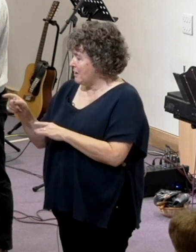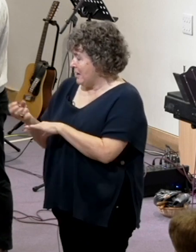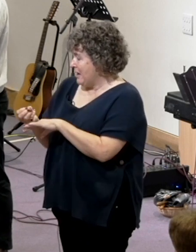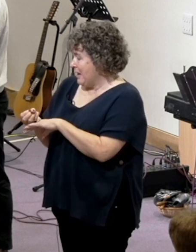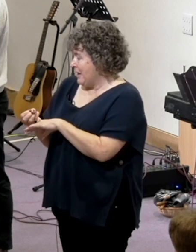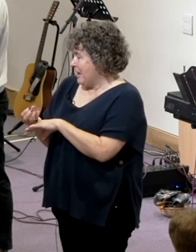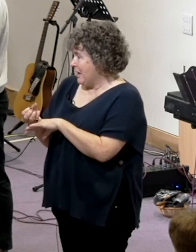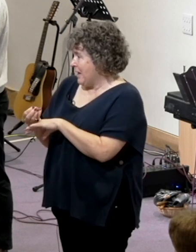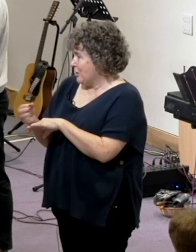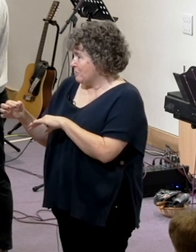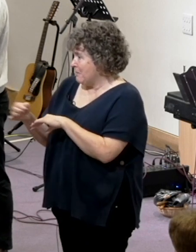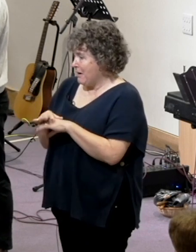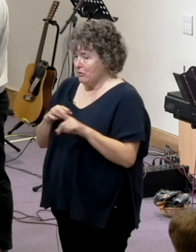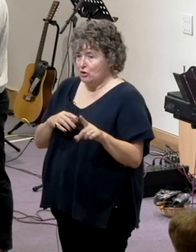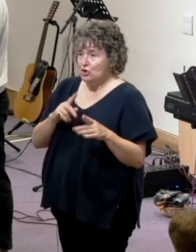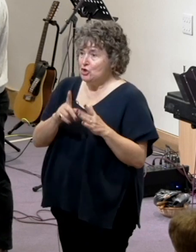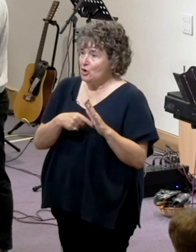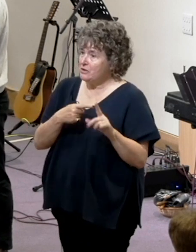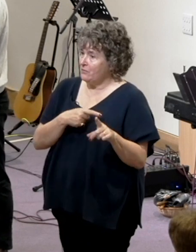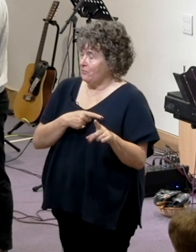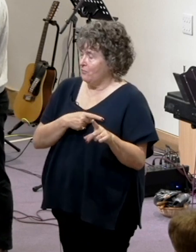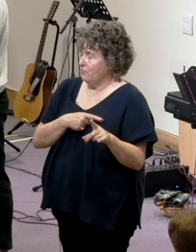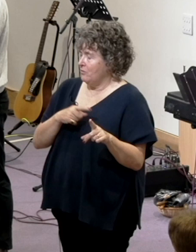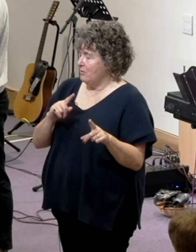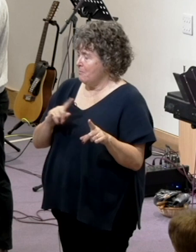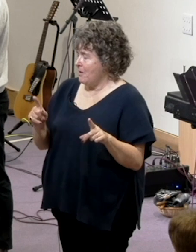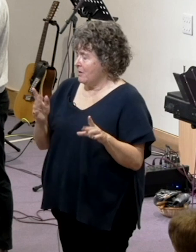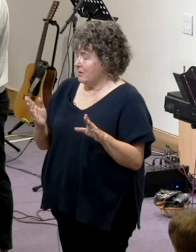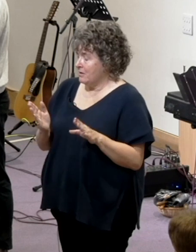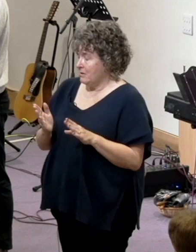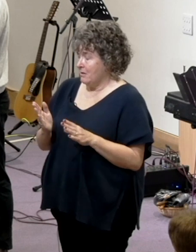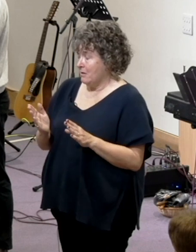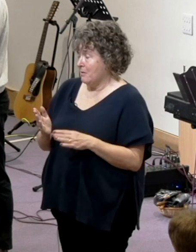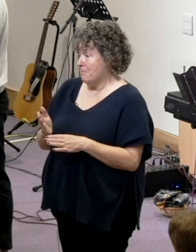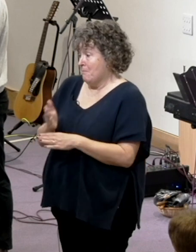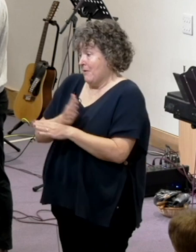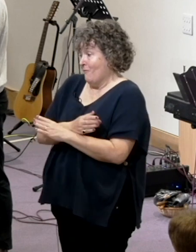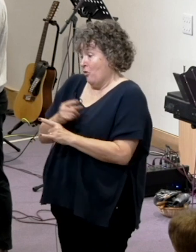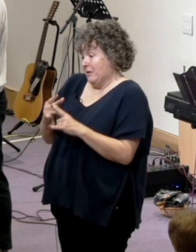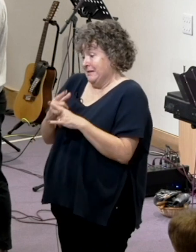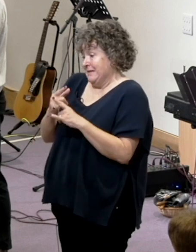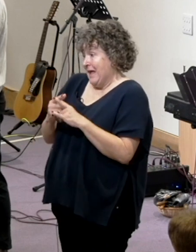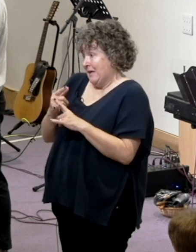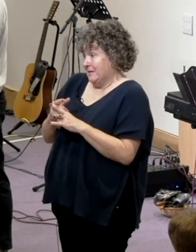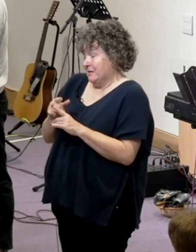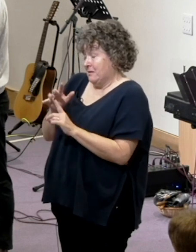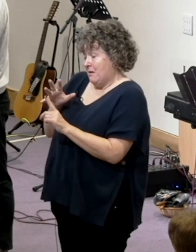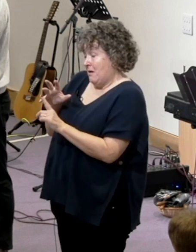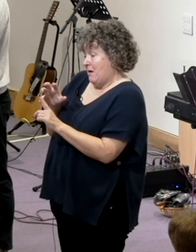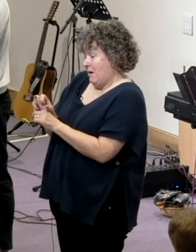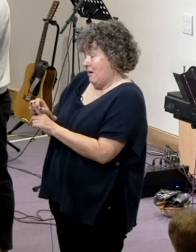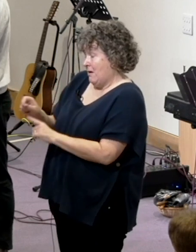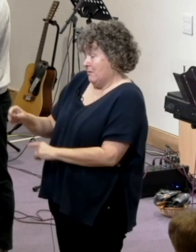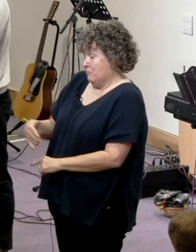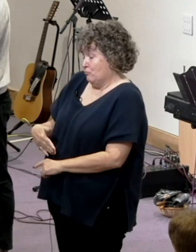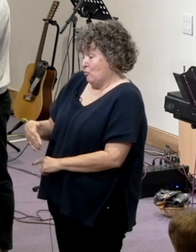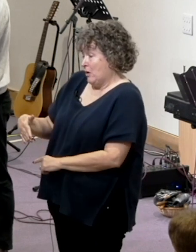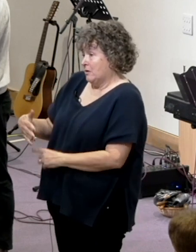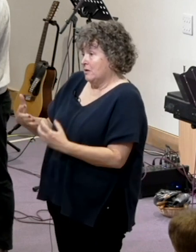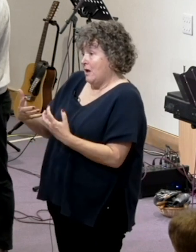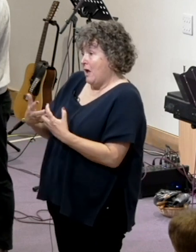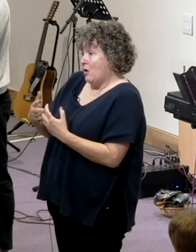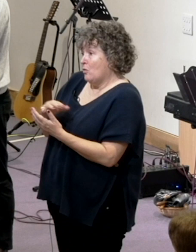married to Joseph. But before they came together, she was found to be pregnant through the Holy